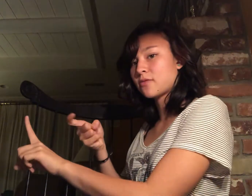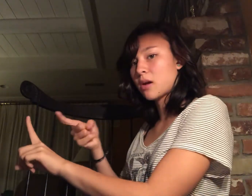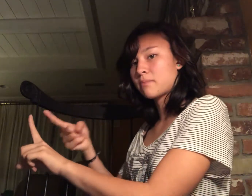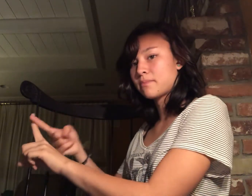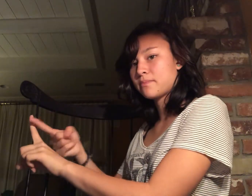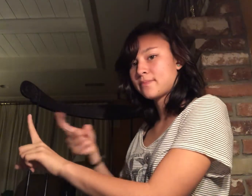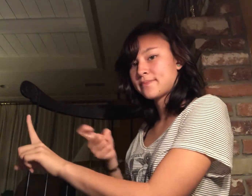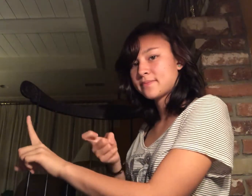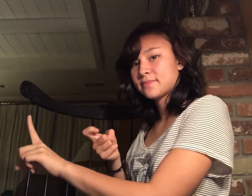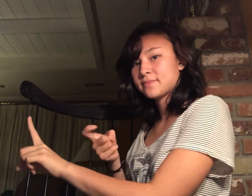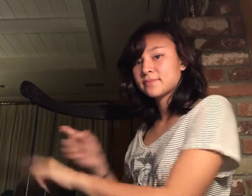from.